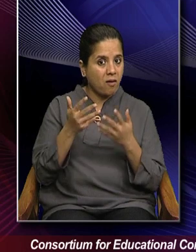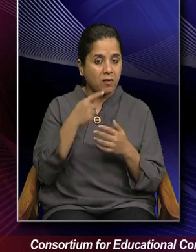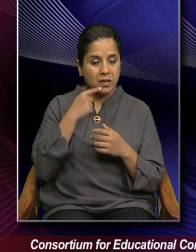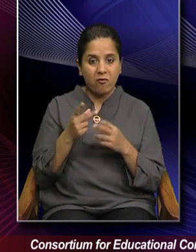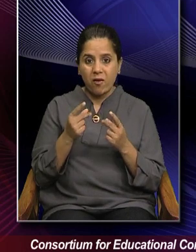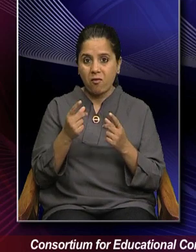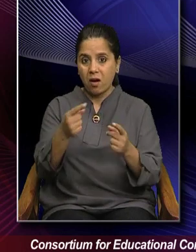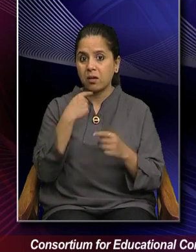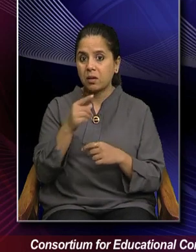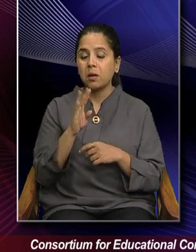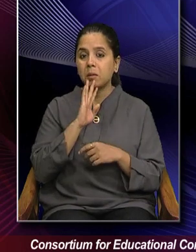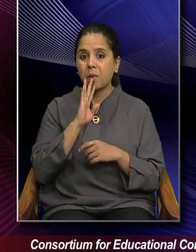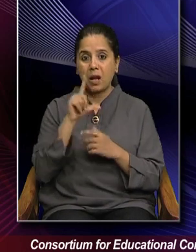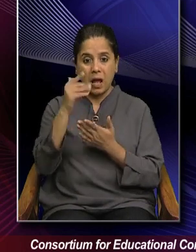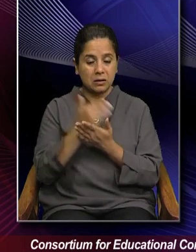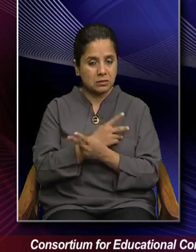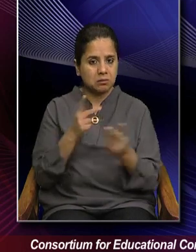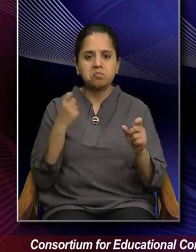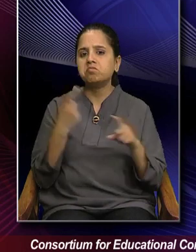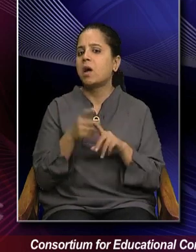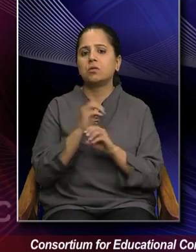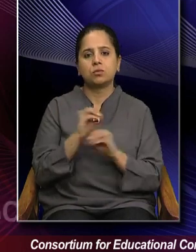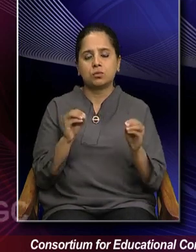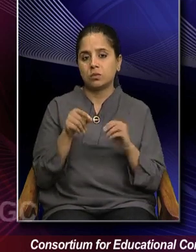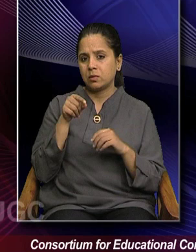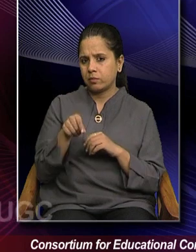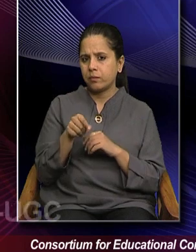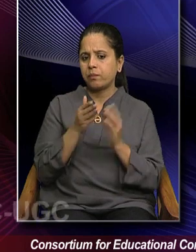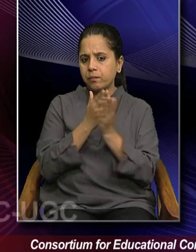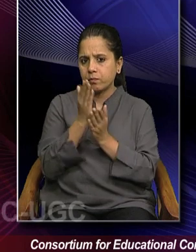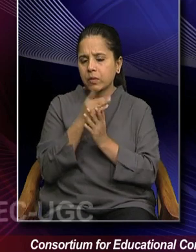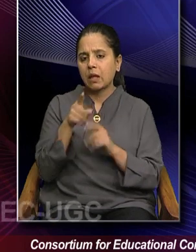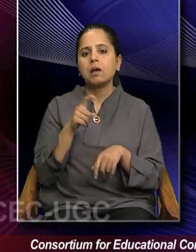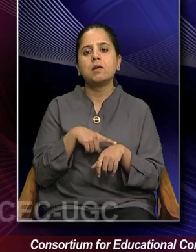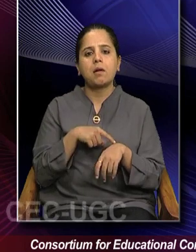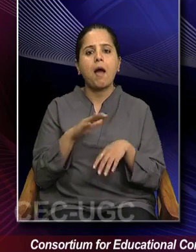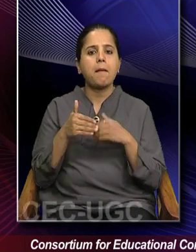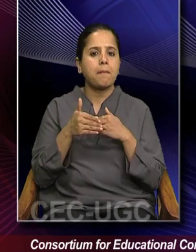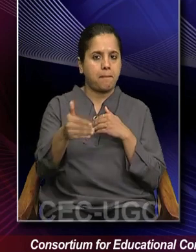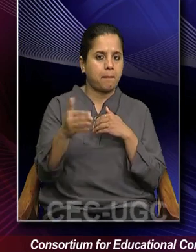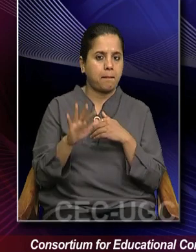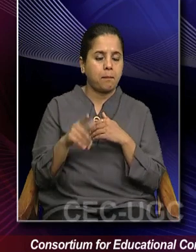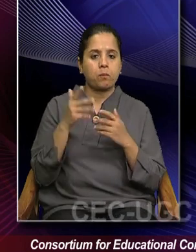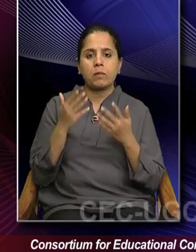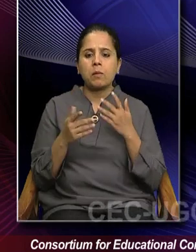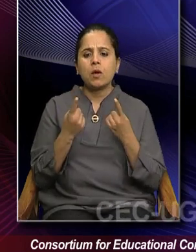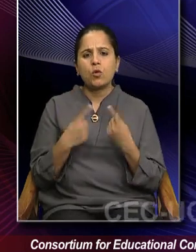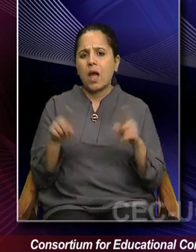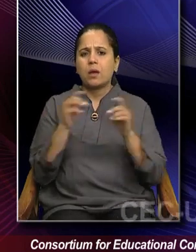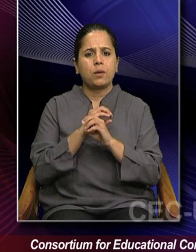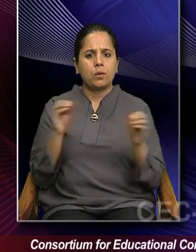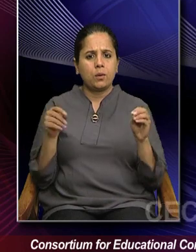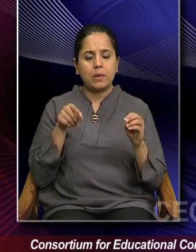fast paced lessons. These techniques take time and may not be ideal